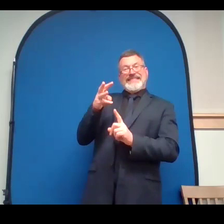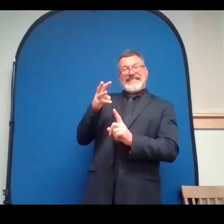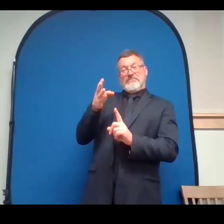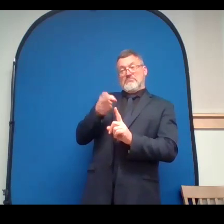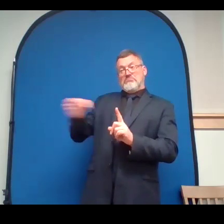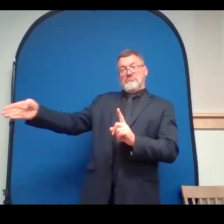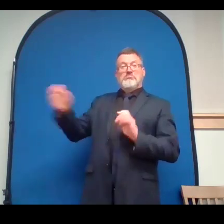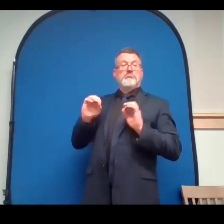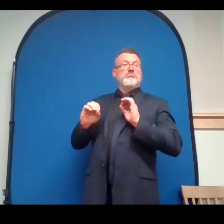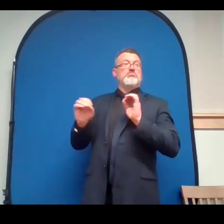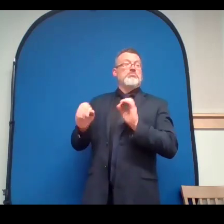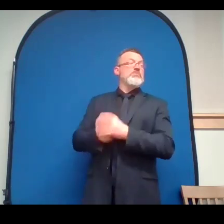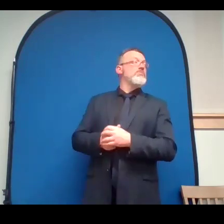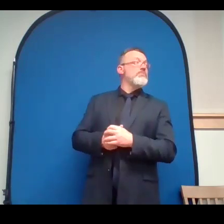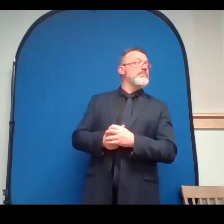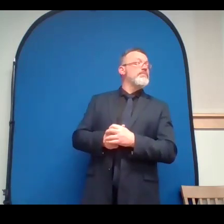Okay, and